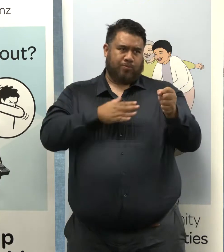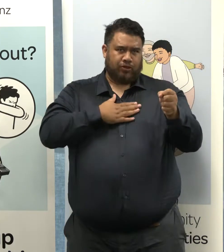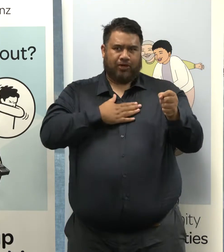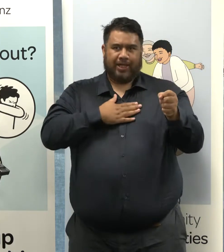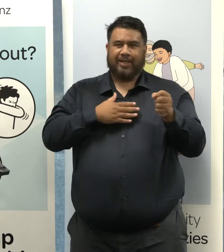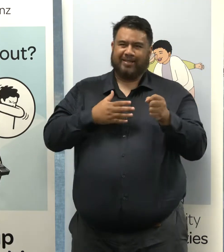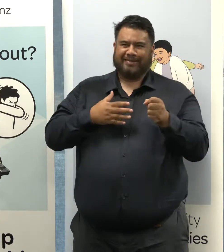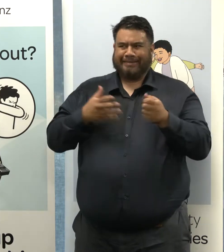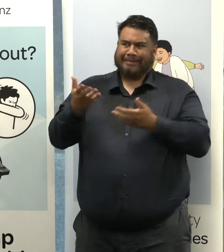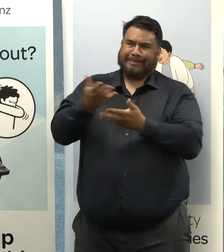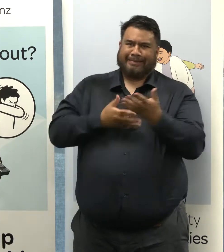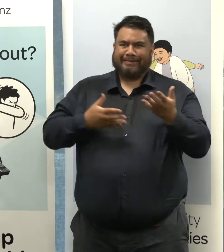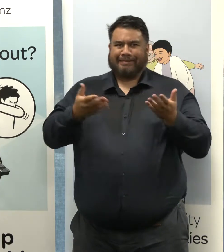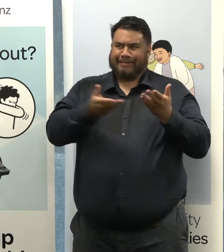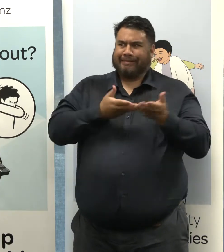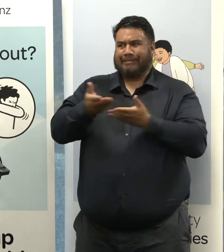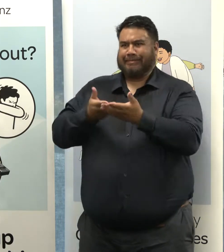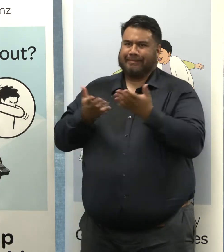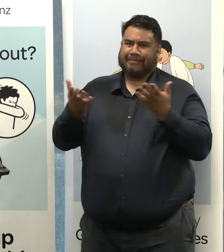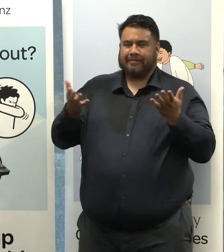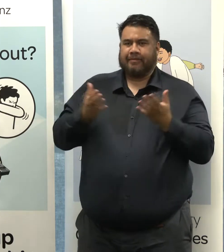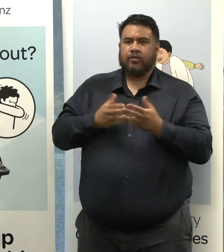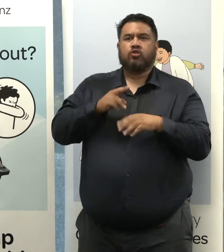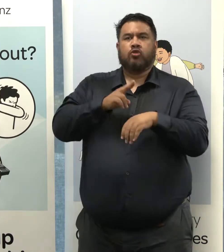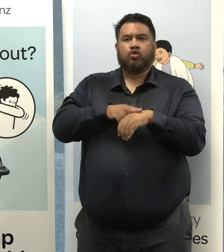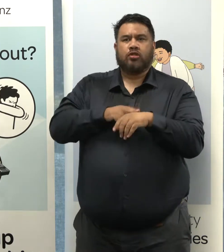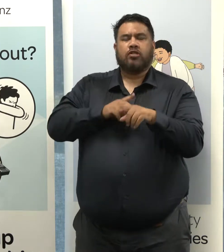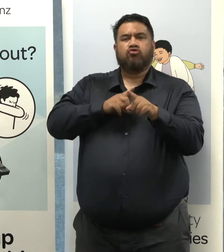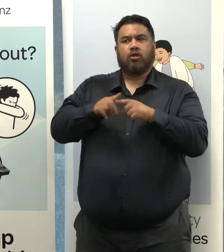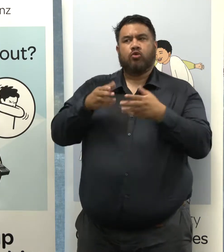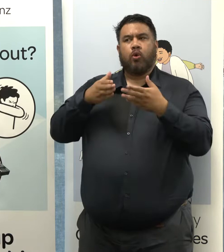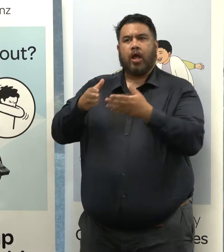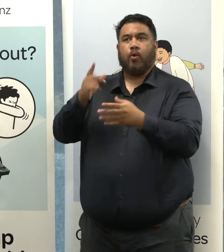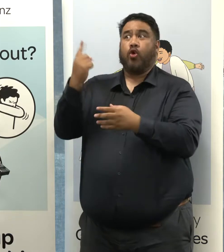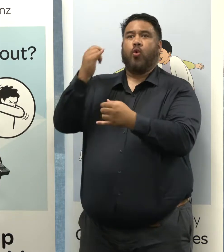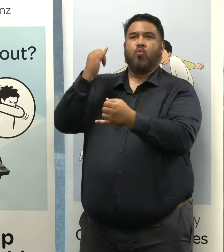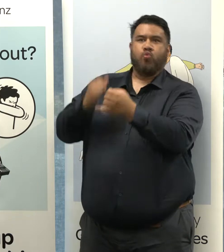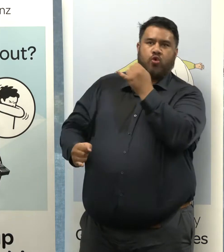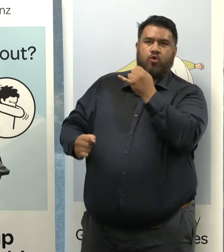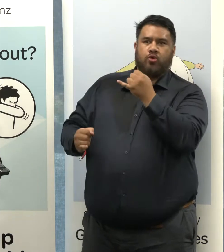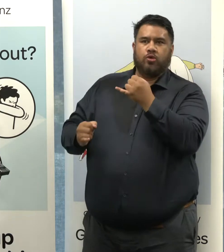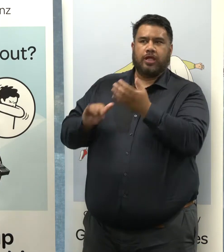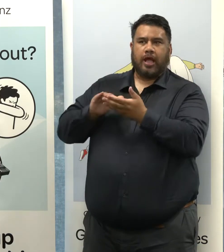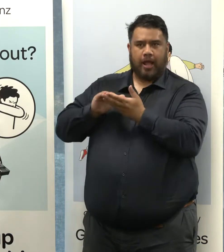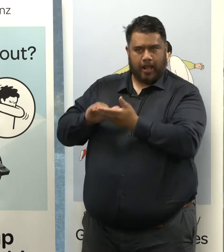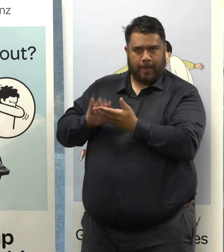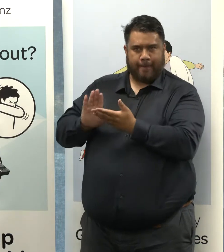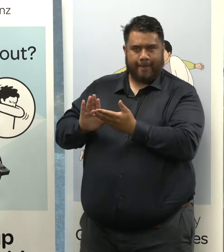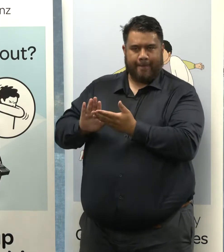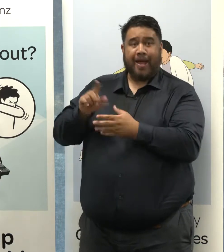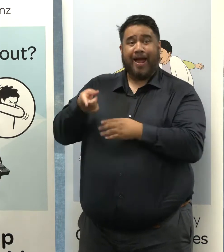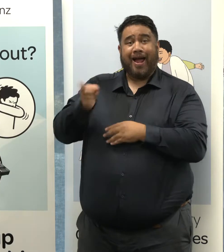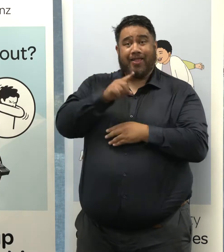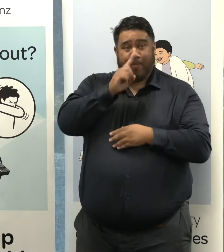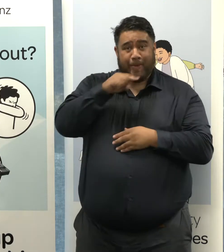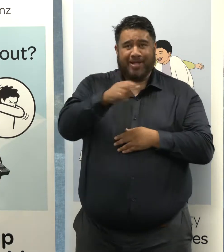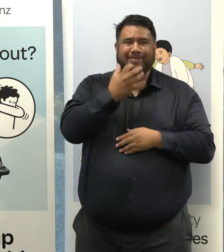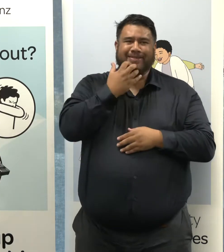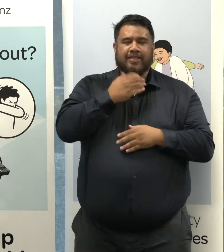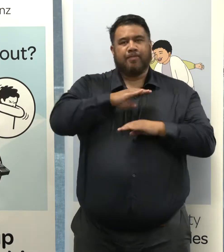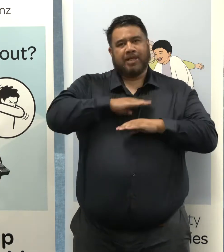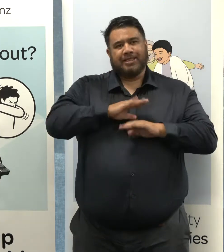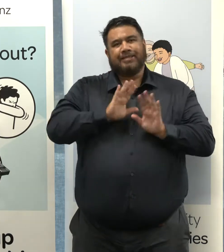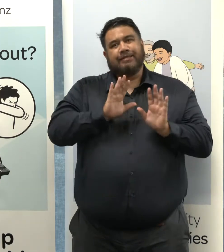So GPs across the motor will be concentrating on those people who are vulnerable and need the most care, and will